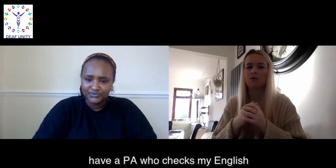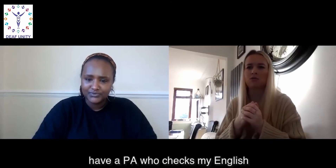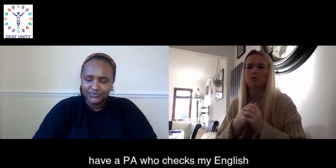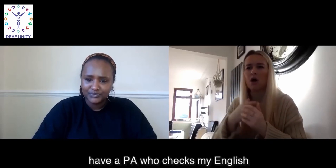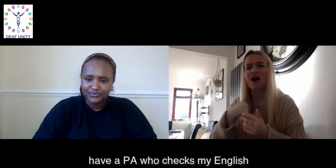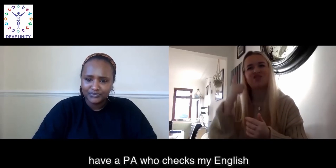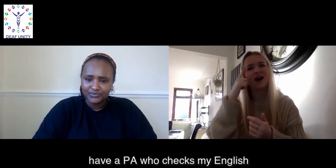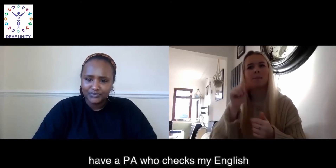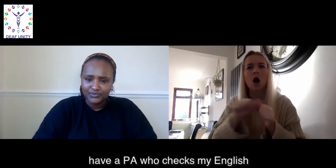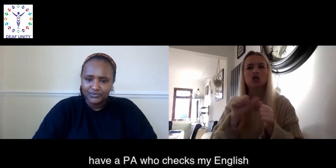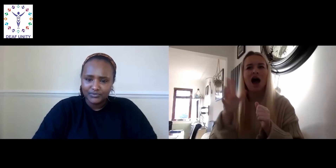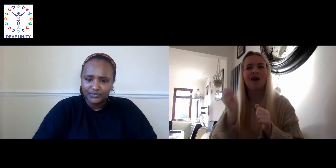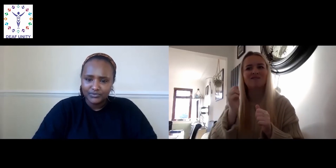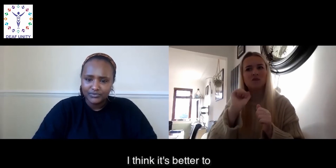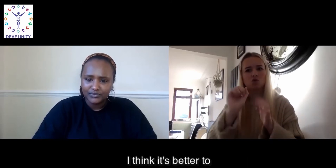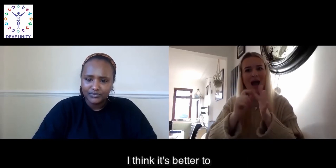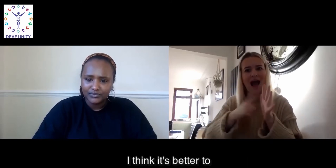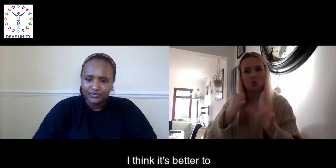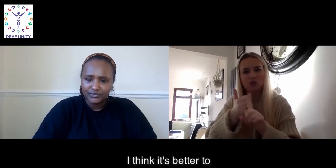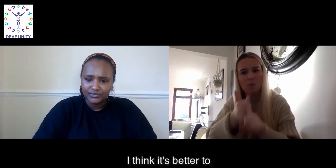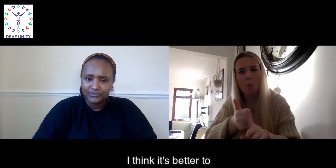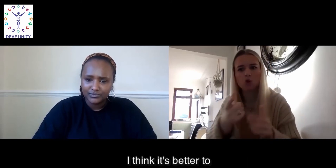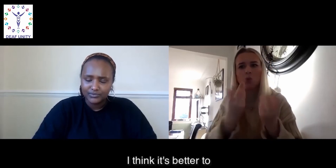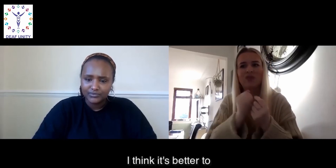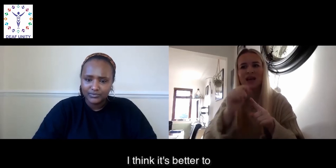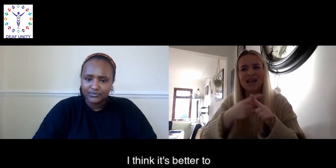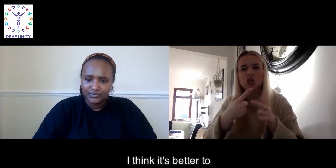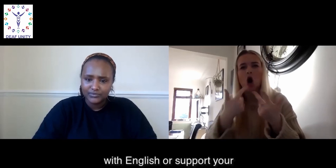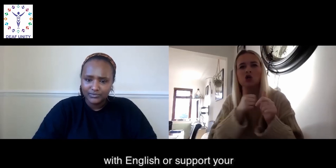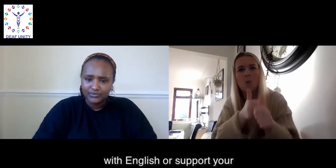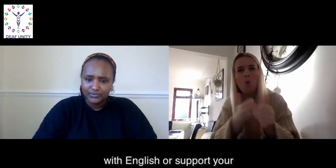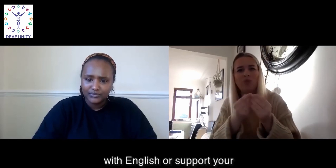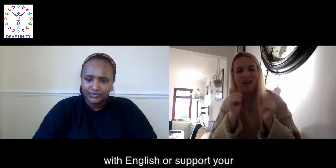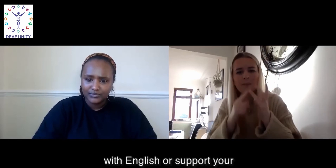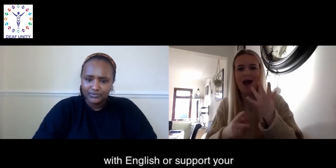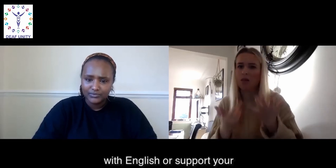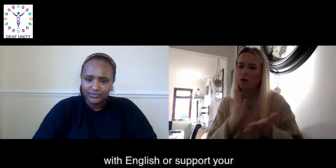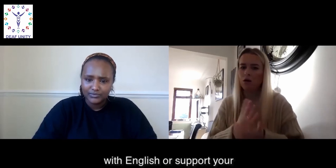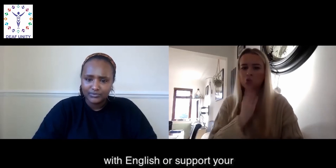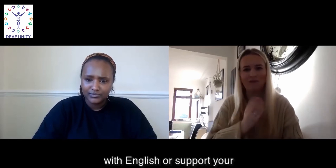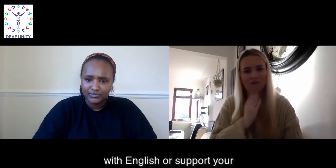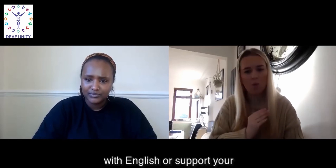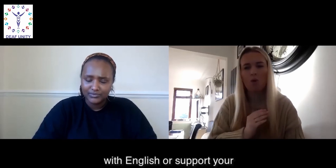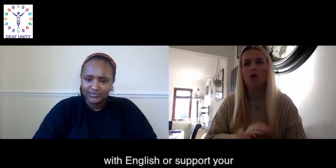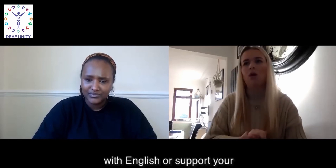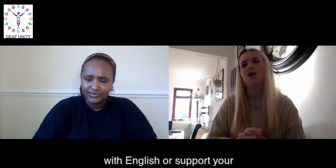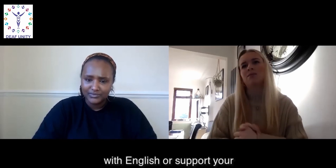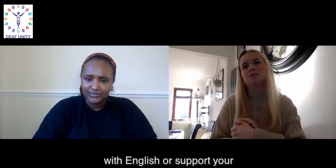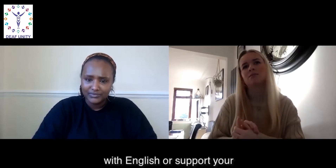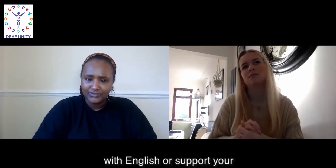all right. I think it's better to have a PA to support you with English or support your emails and stuff. It's so